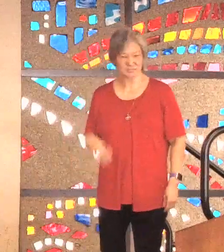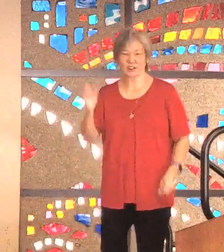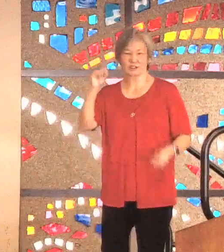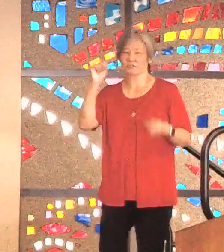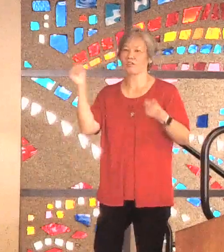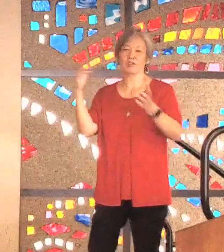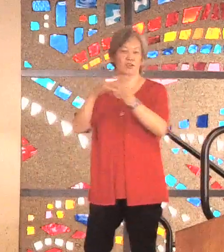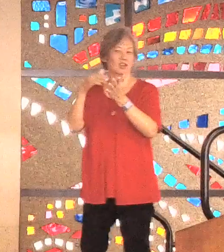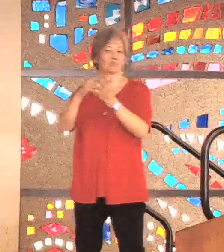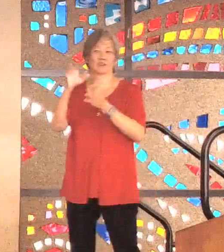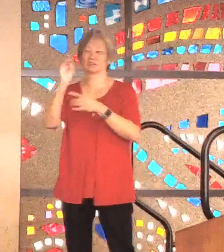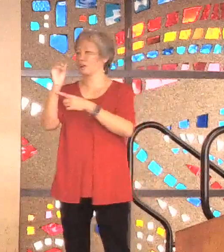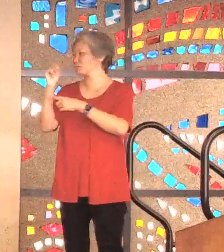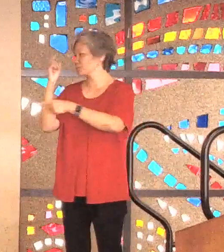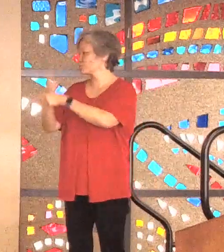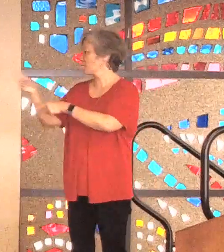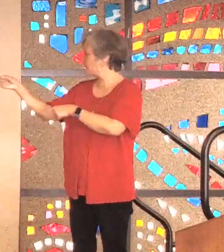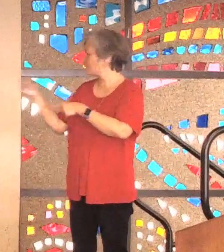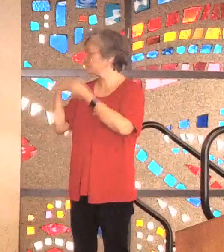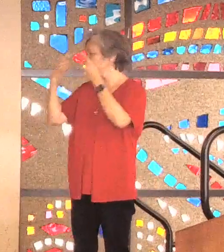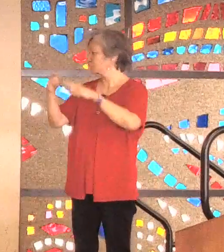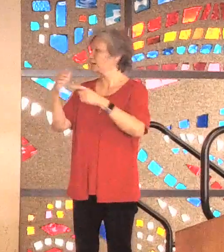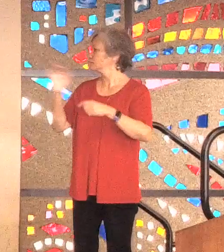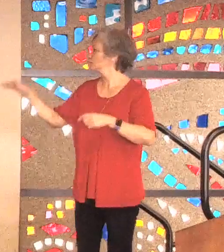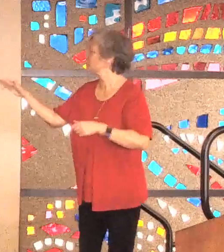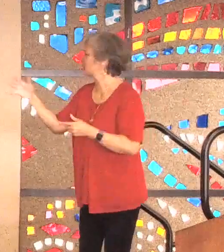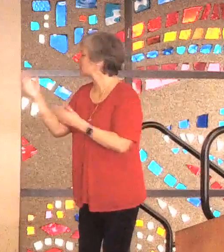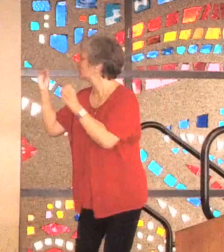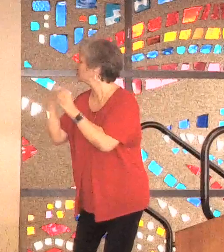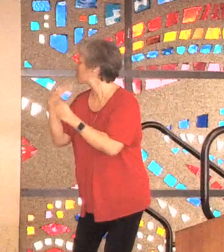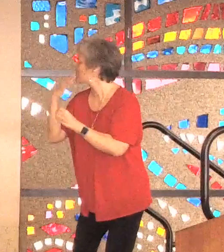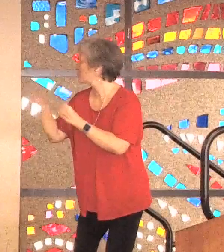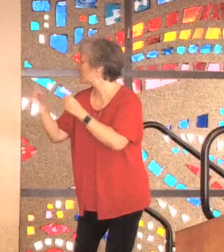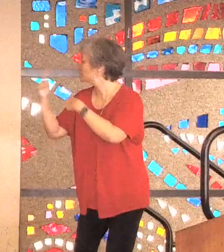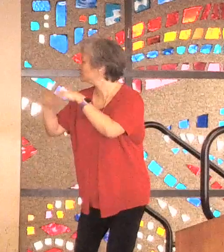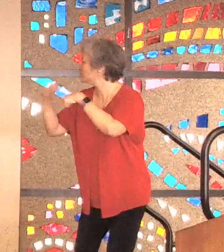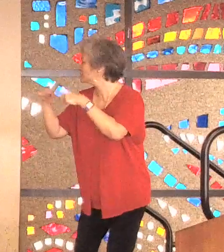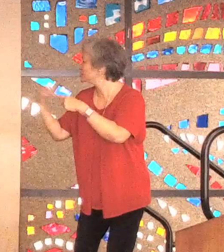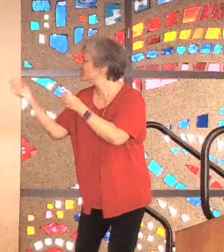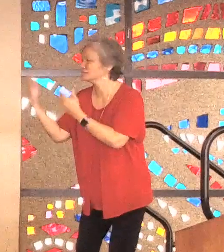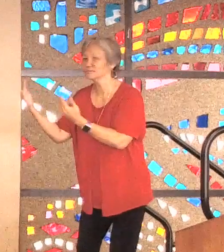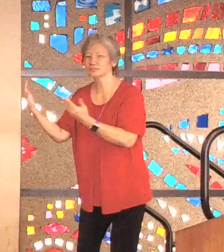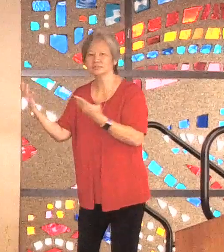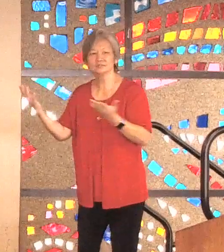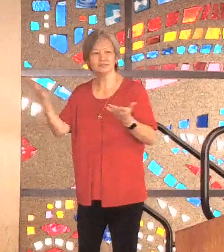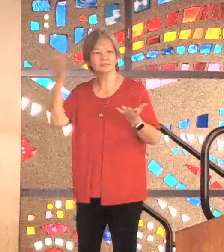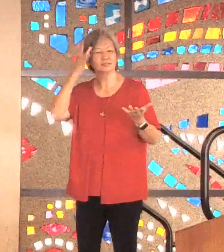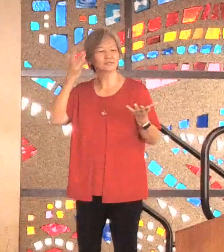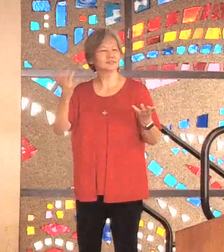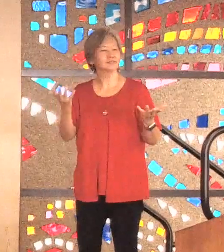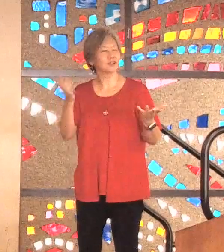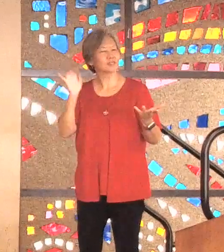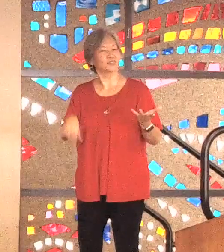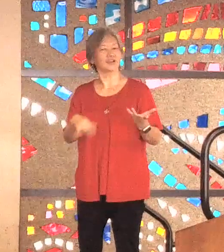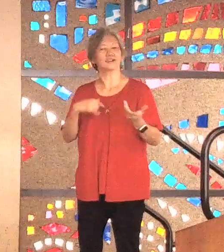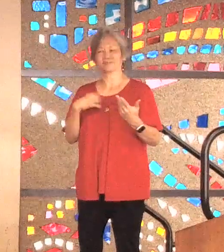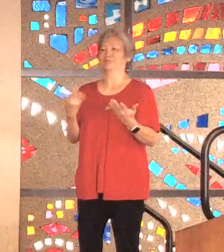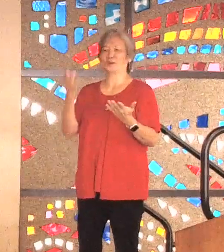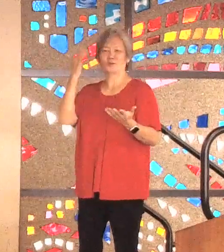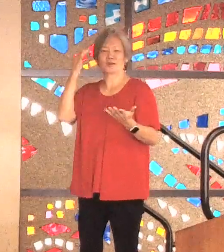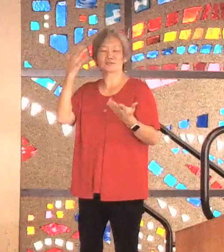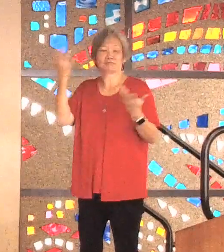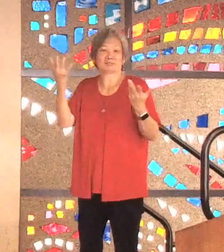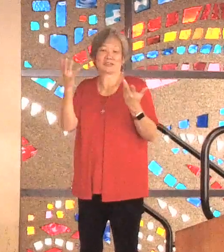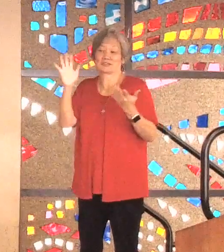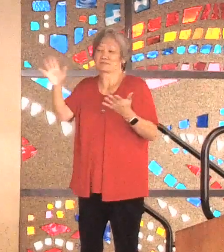you. And yes, often those questions are very common, like, hey, teach me some swear words. I